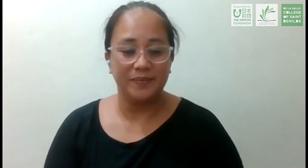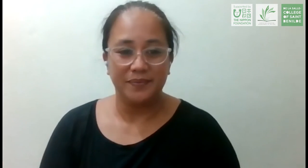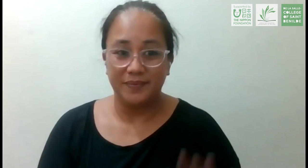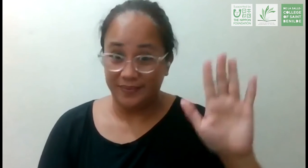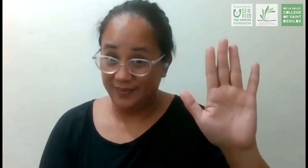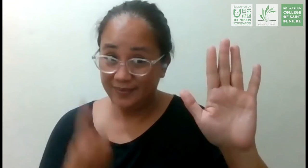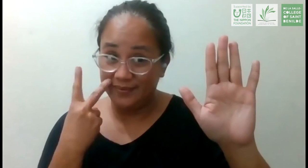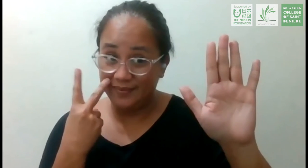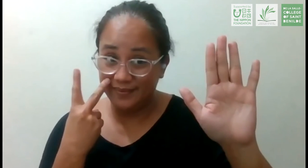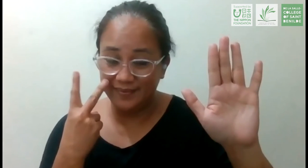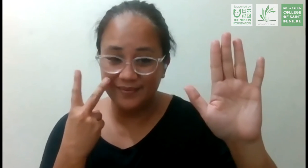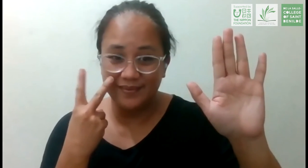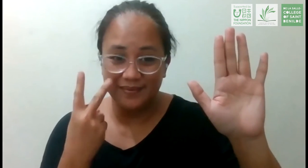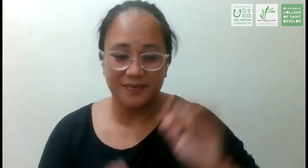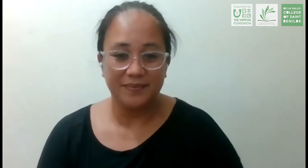Okay.